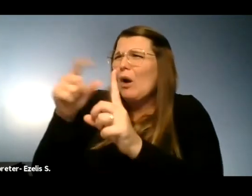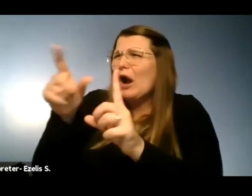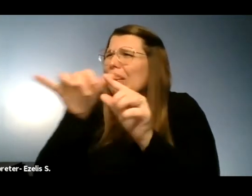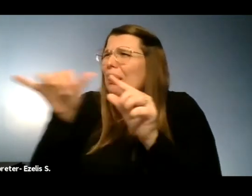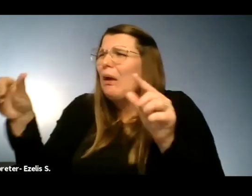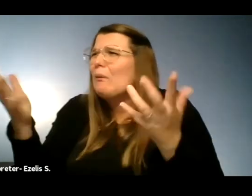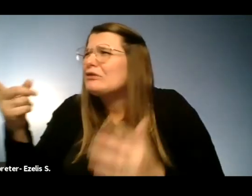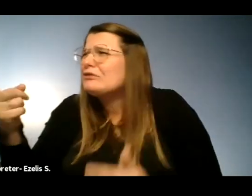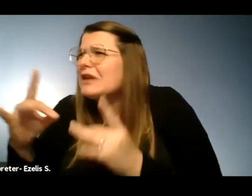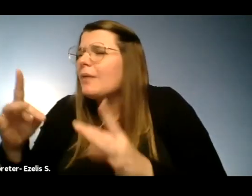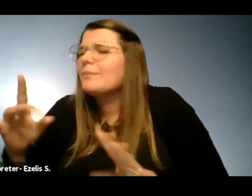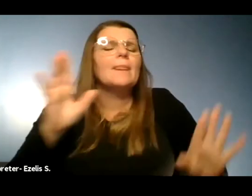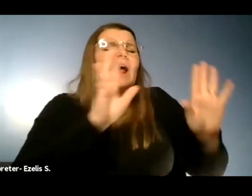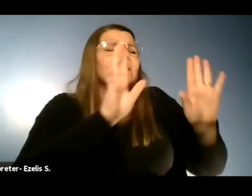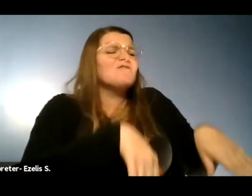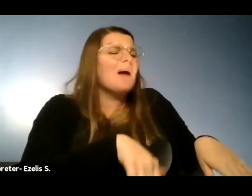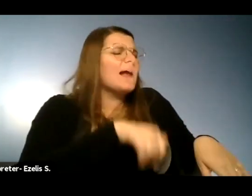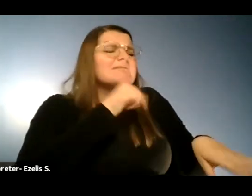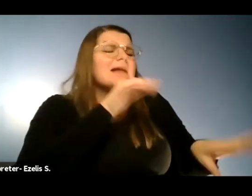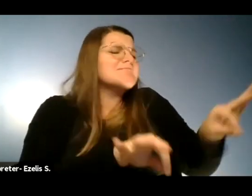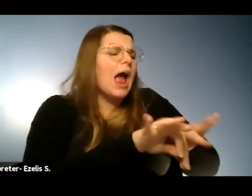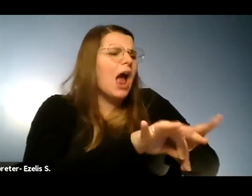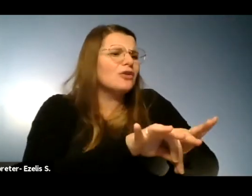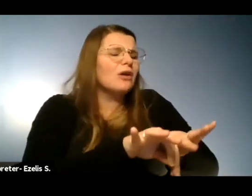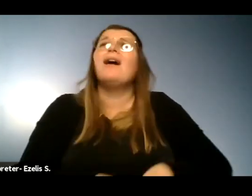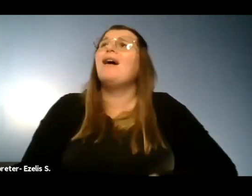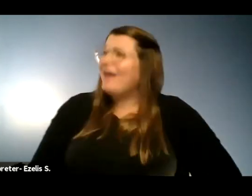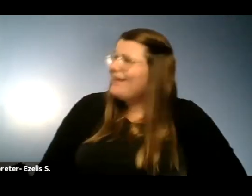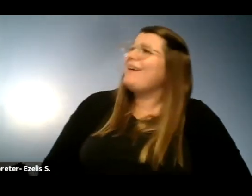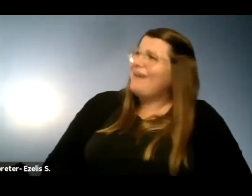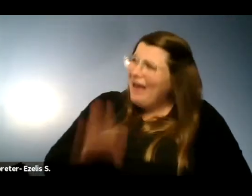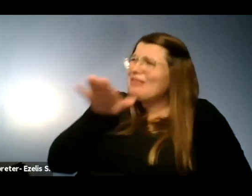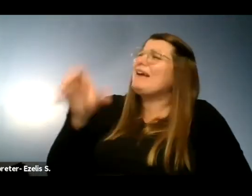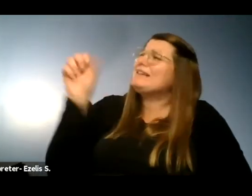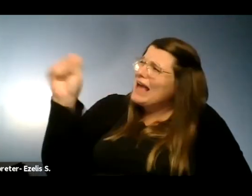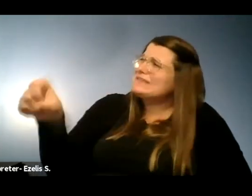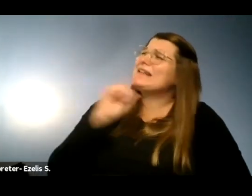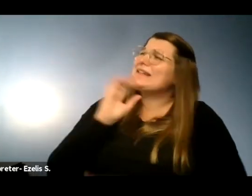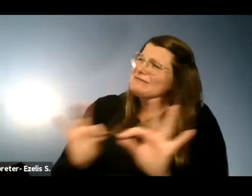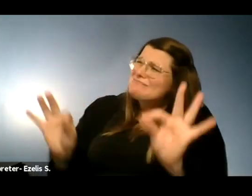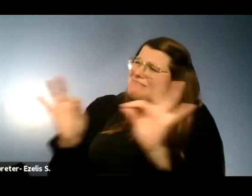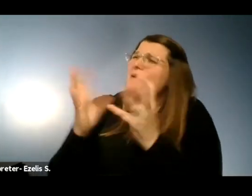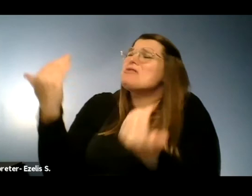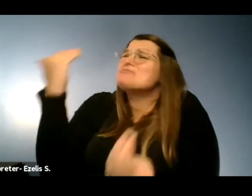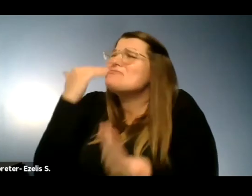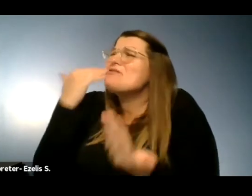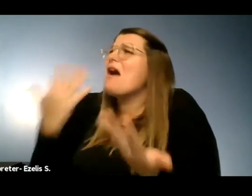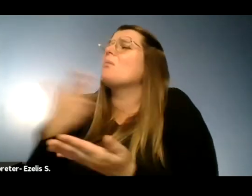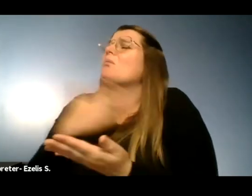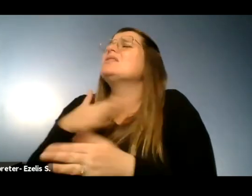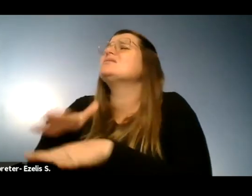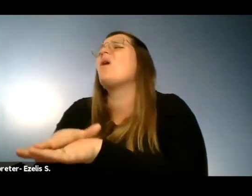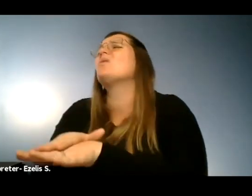Oh, never mind. It doesn't matter. But we do mind, and it does matter, so slow